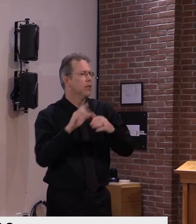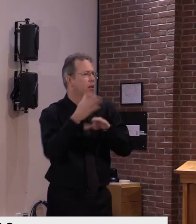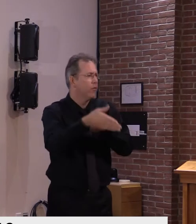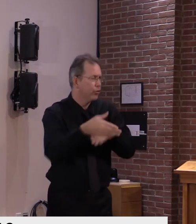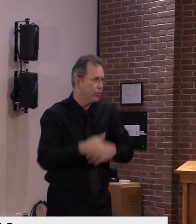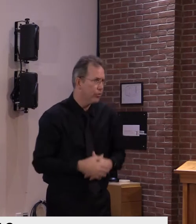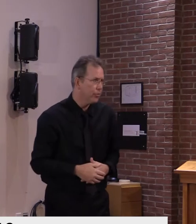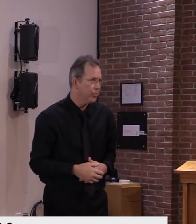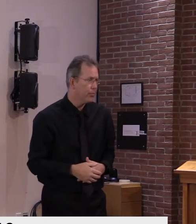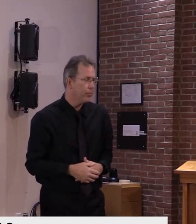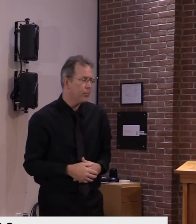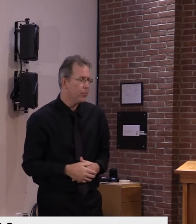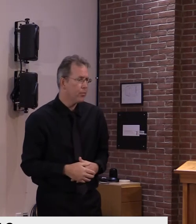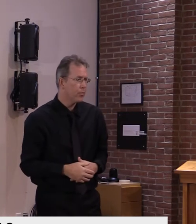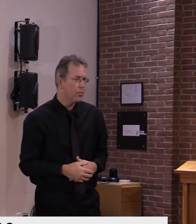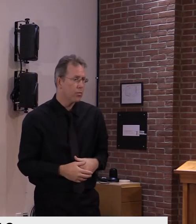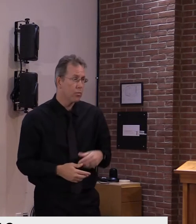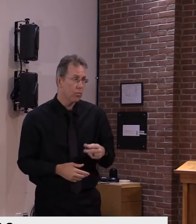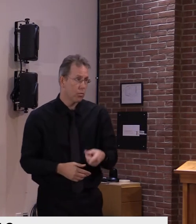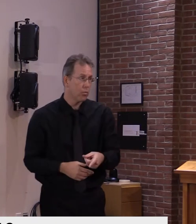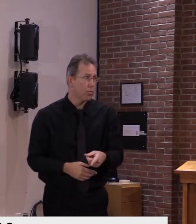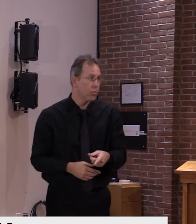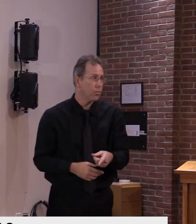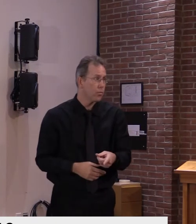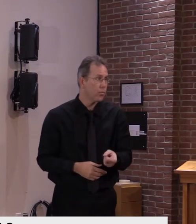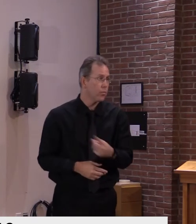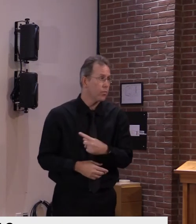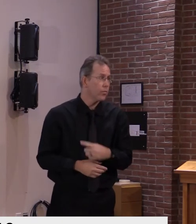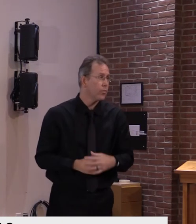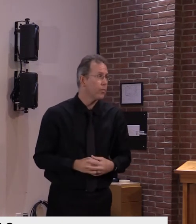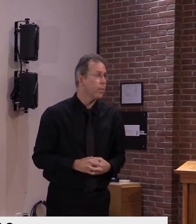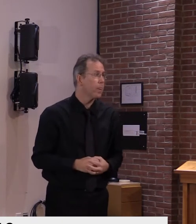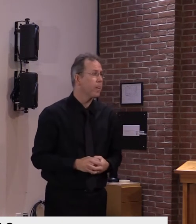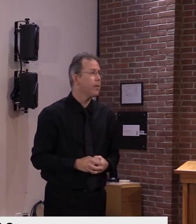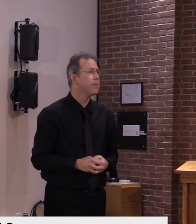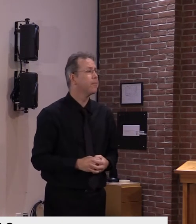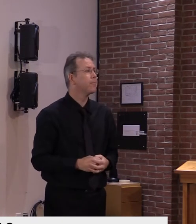Guy Page, Chronicle of the Vermont State House.